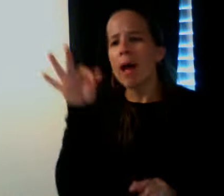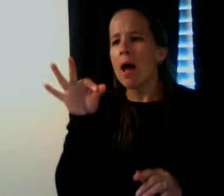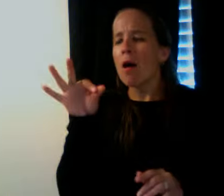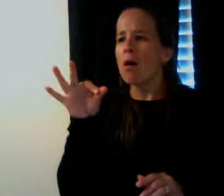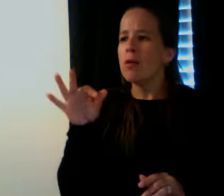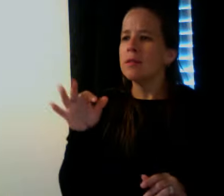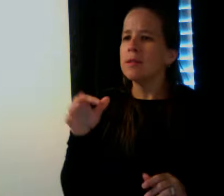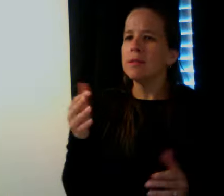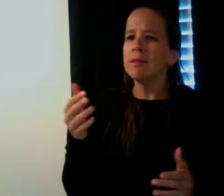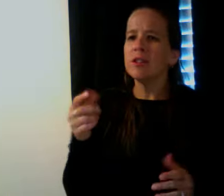you one example.